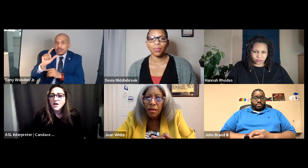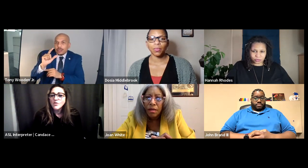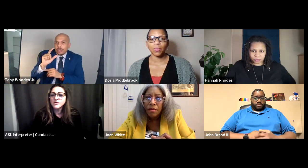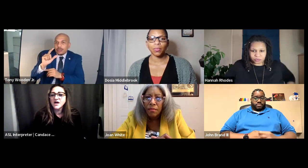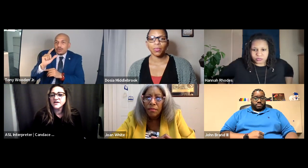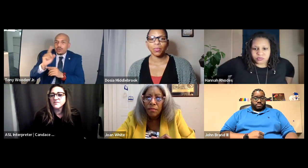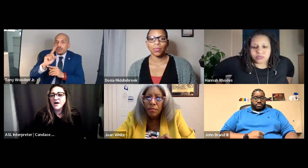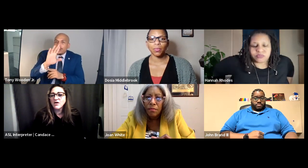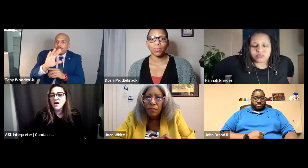We were talking about